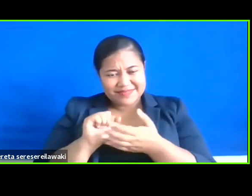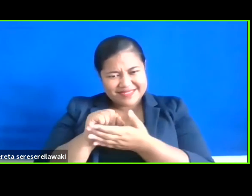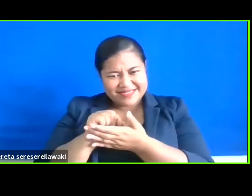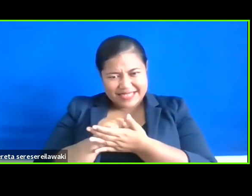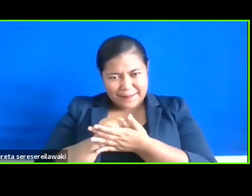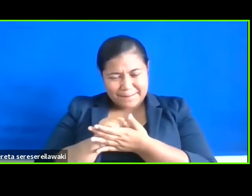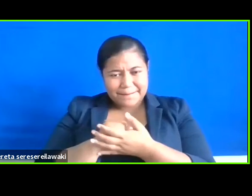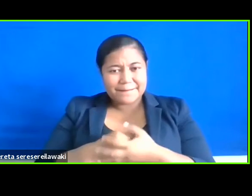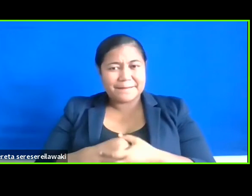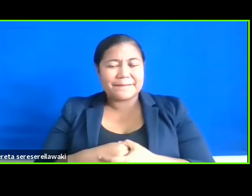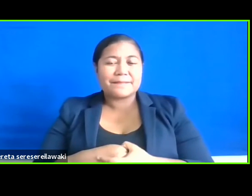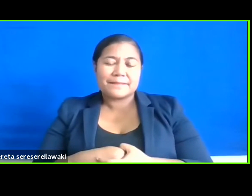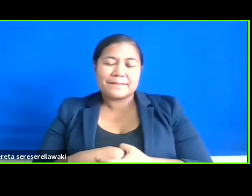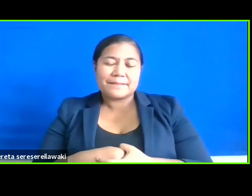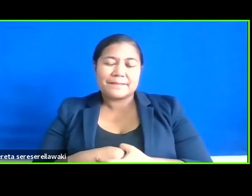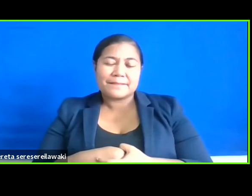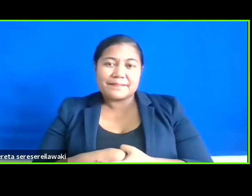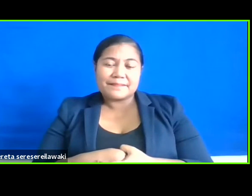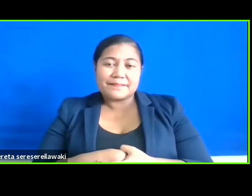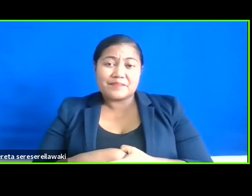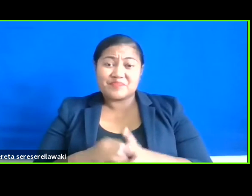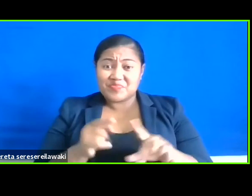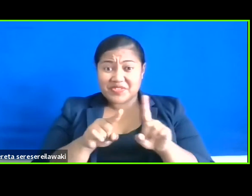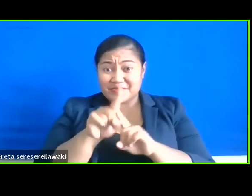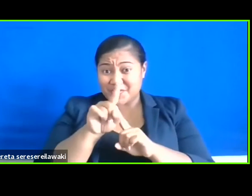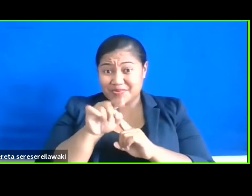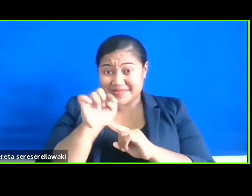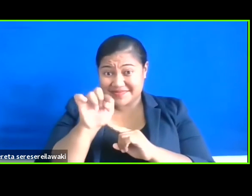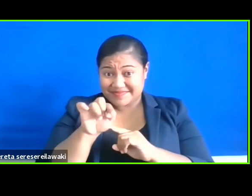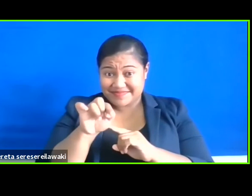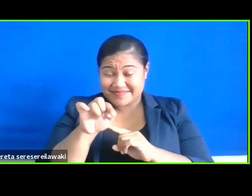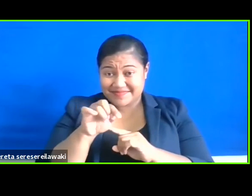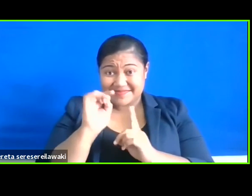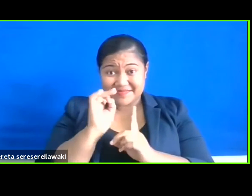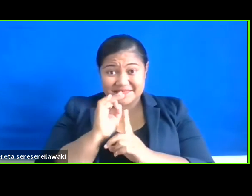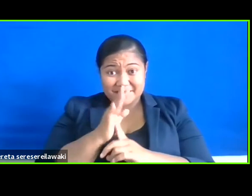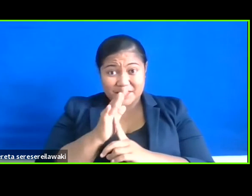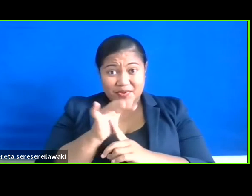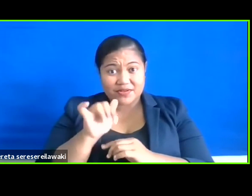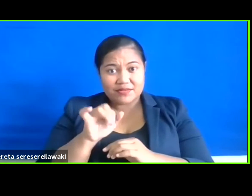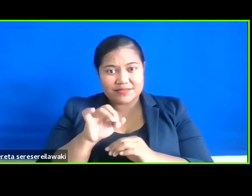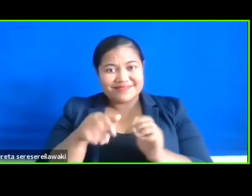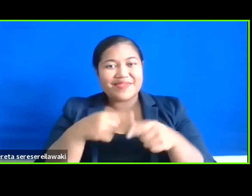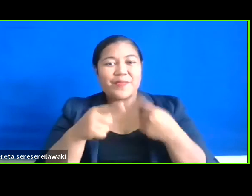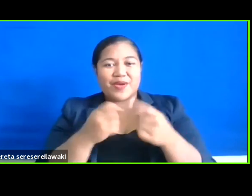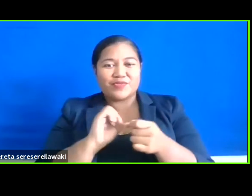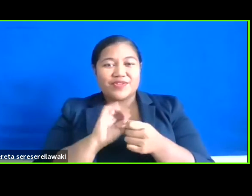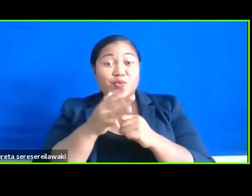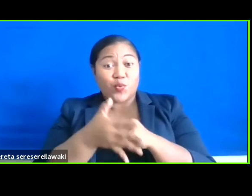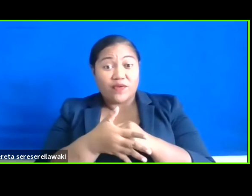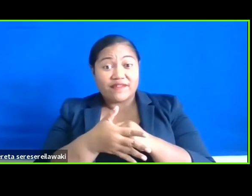And the most recent one is around COVID-19.